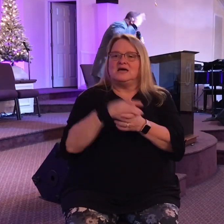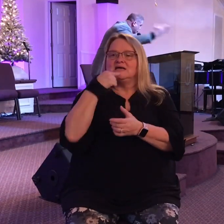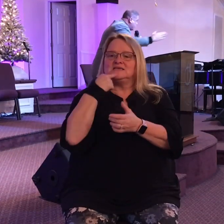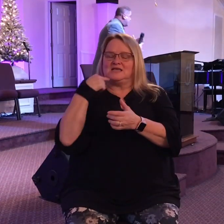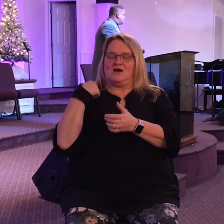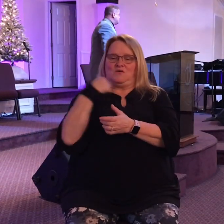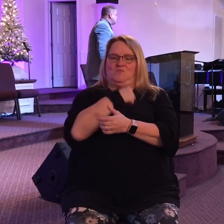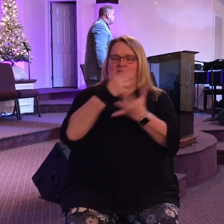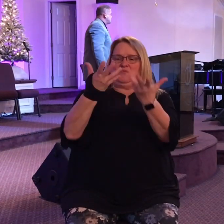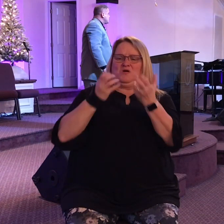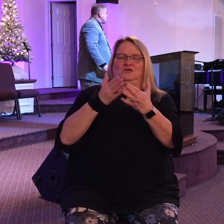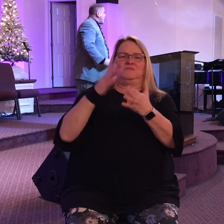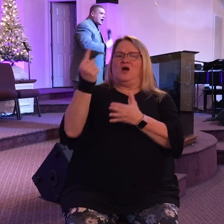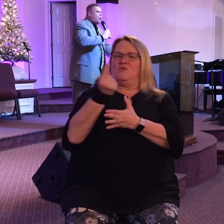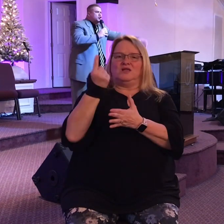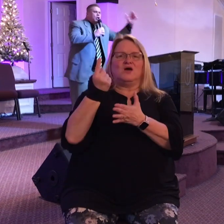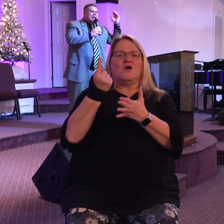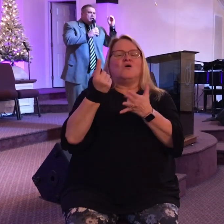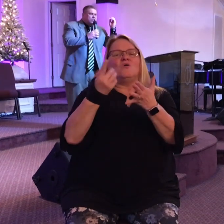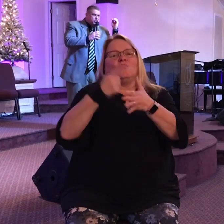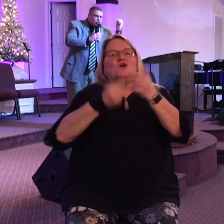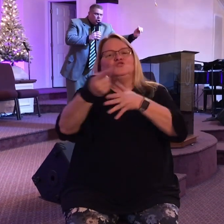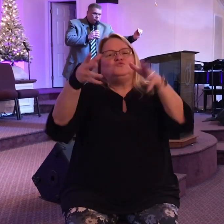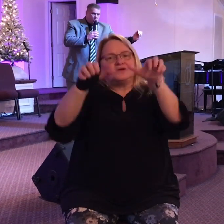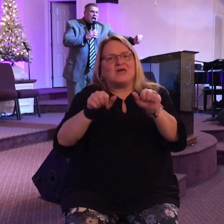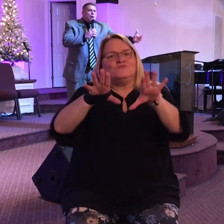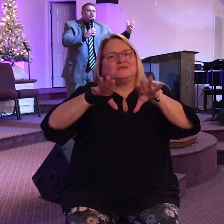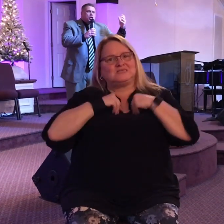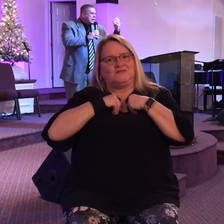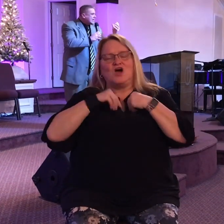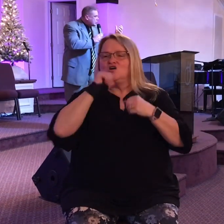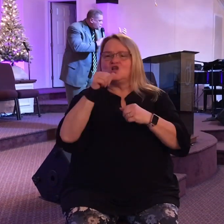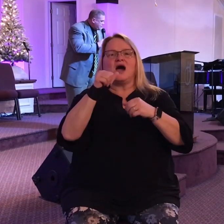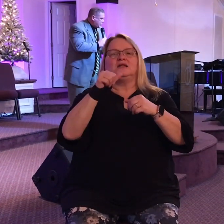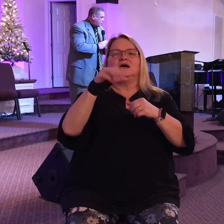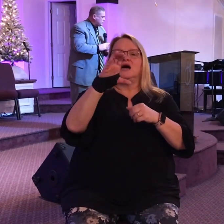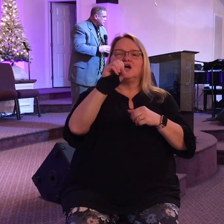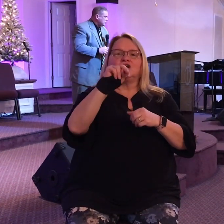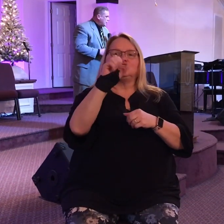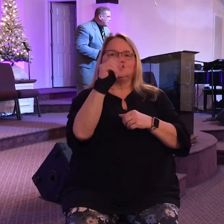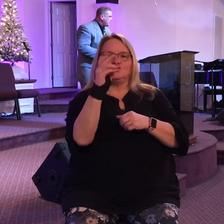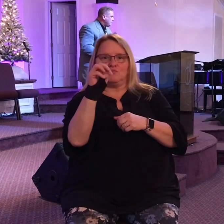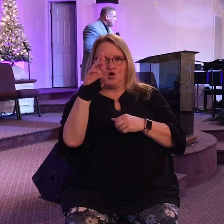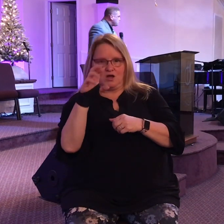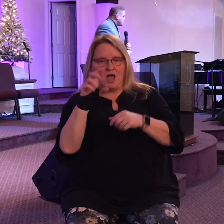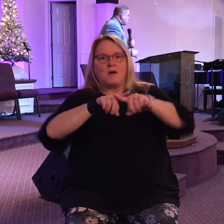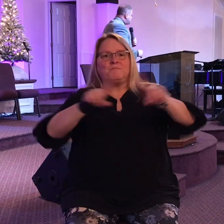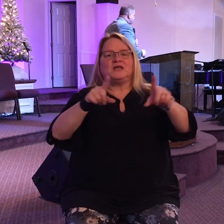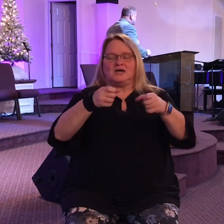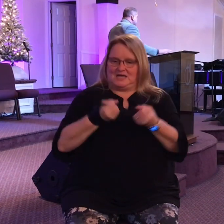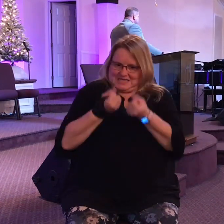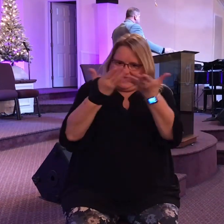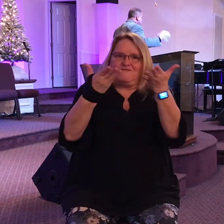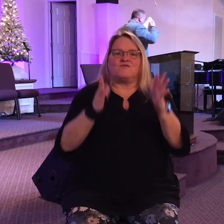about what you get. Right. Amen. I don't want you to be a consumer. I want you to be a contributor.